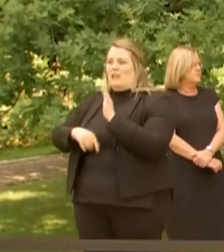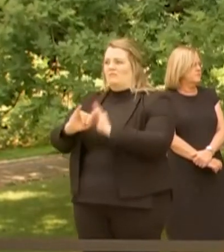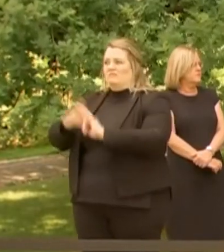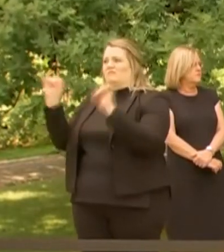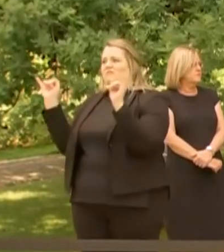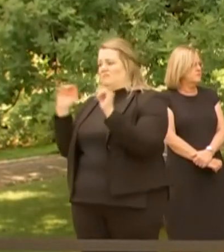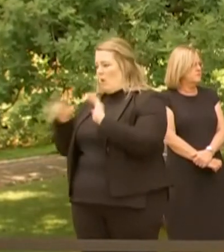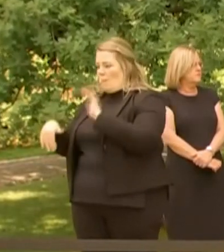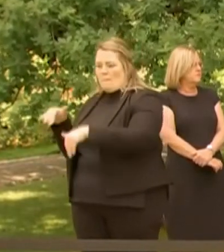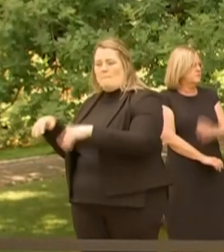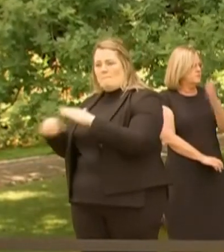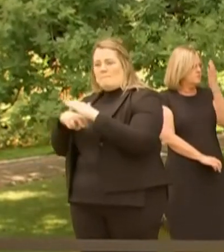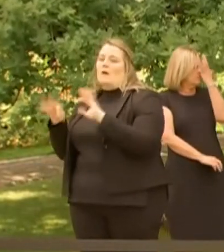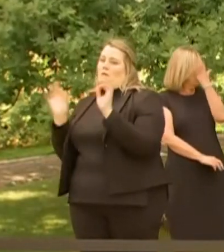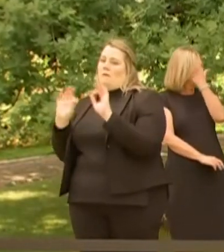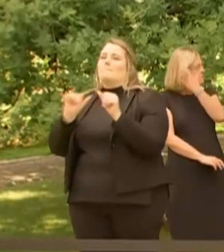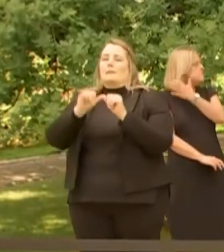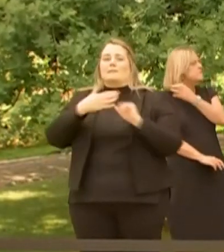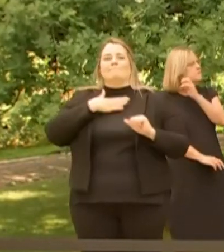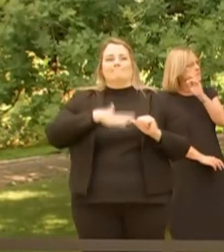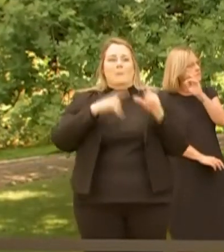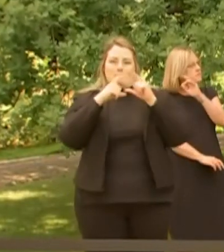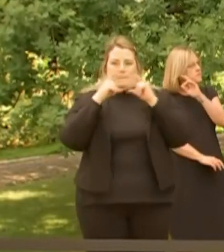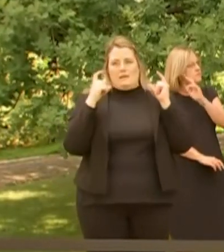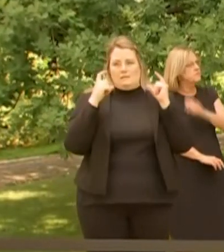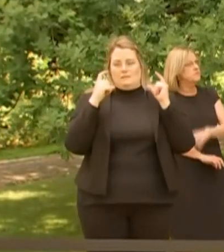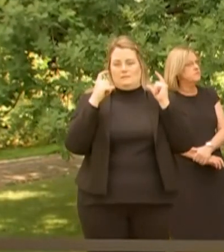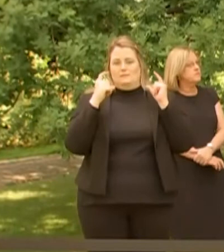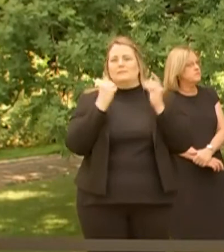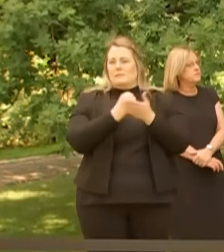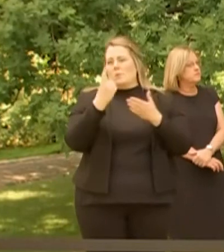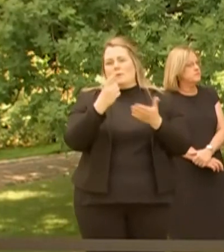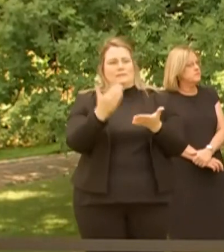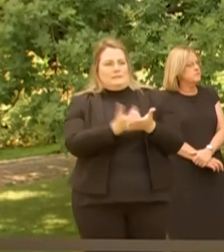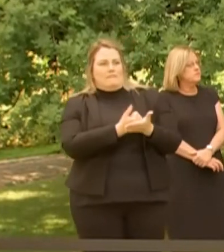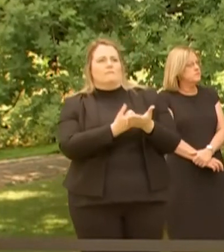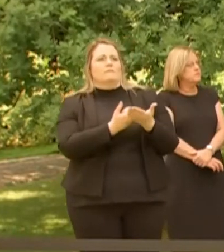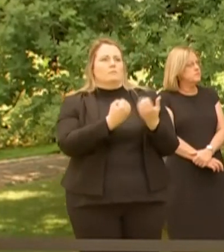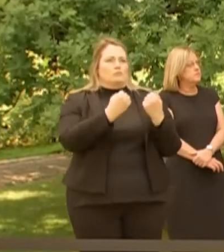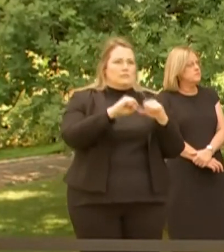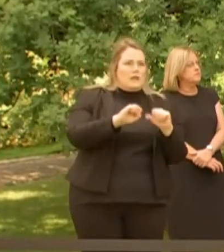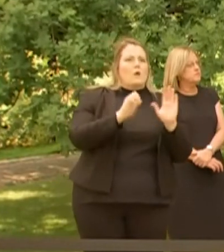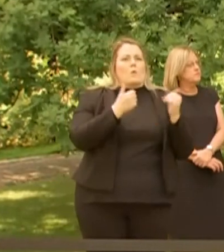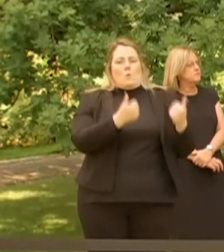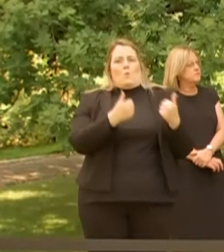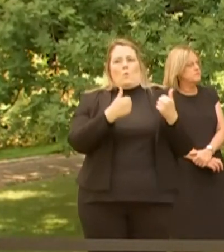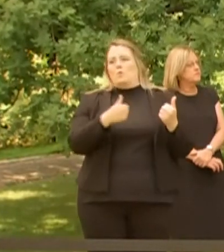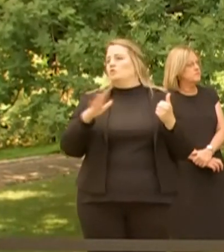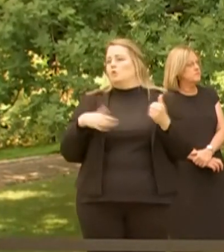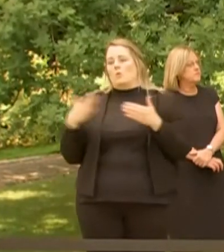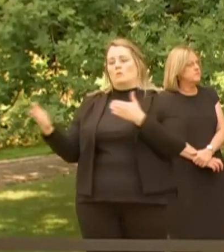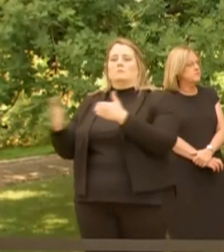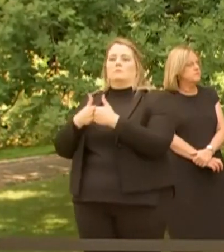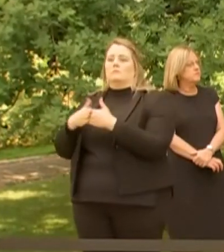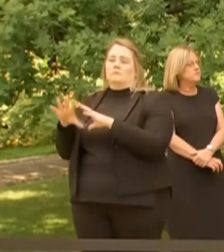that they're playing a part in keeping us safe and open, then they will be a feature of our public health